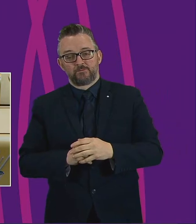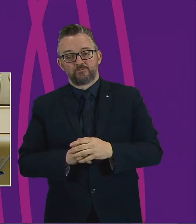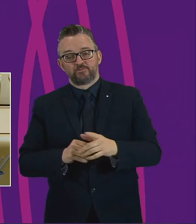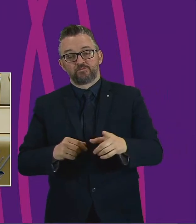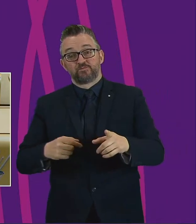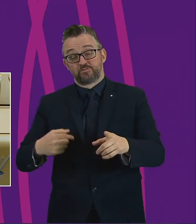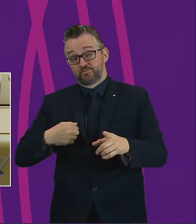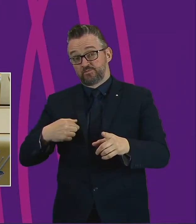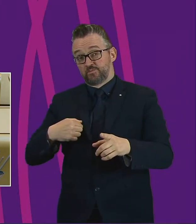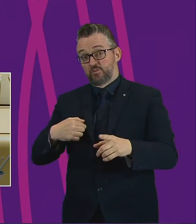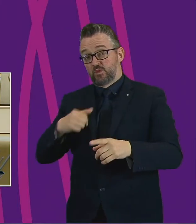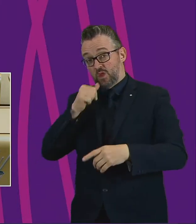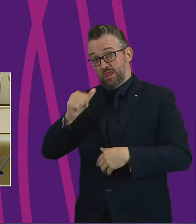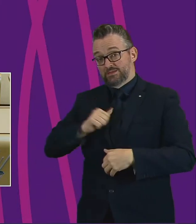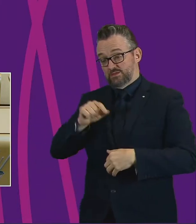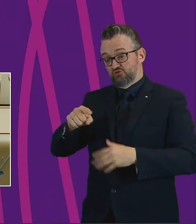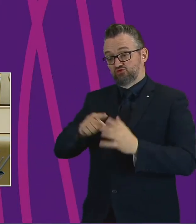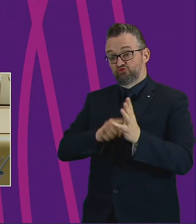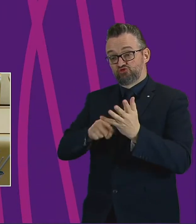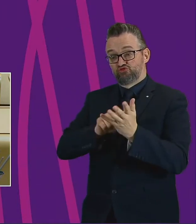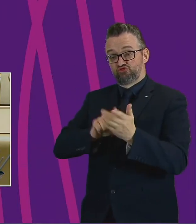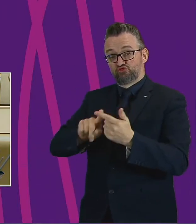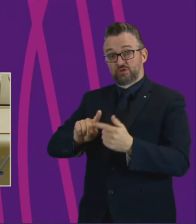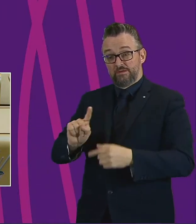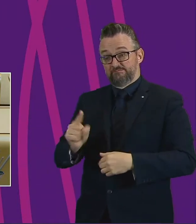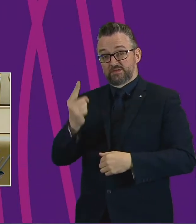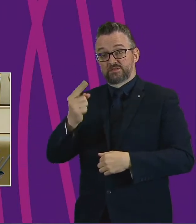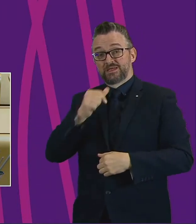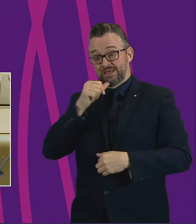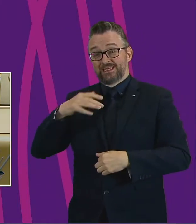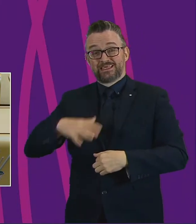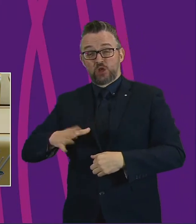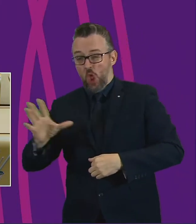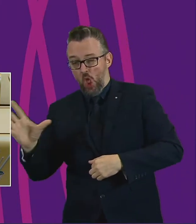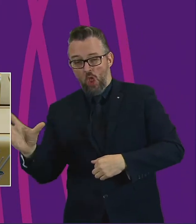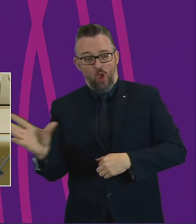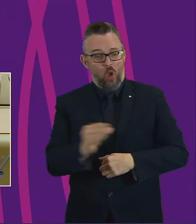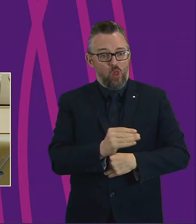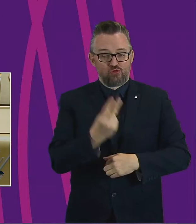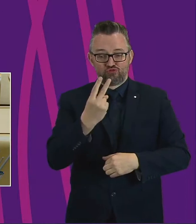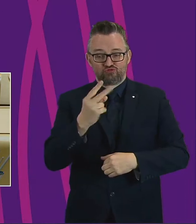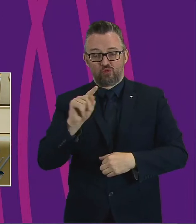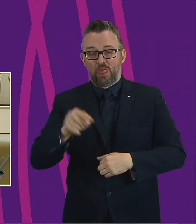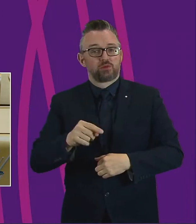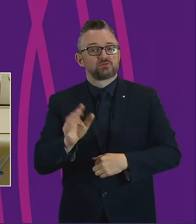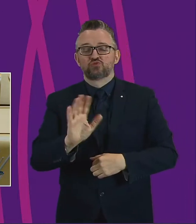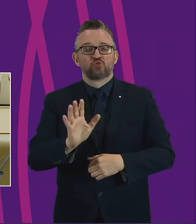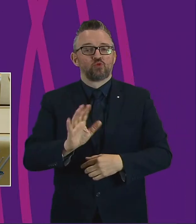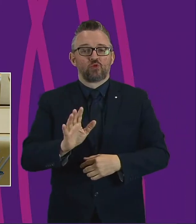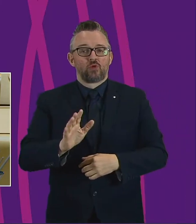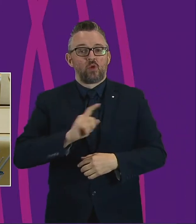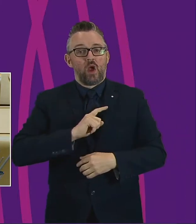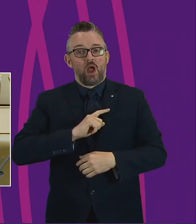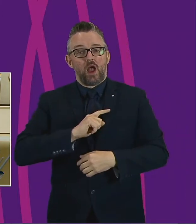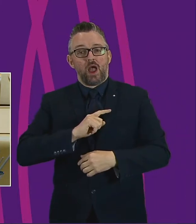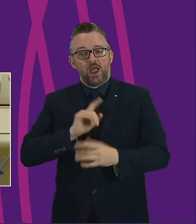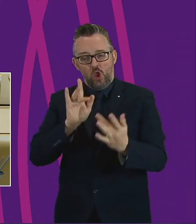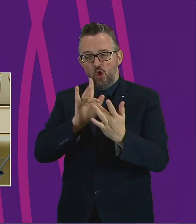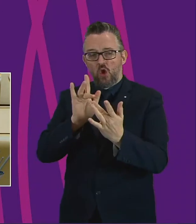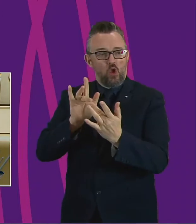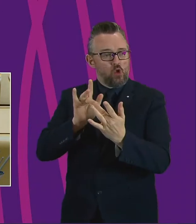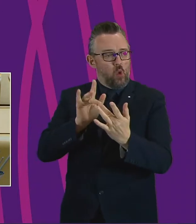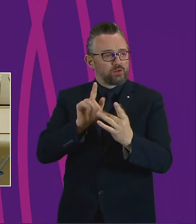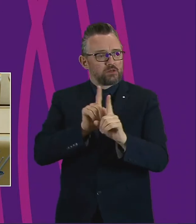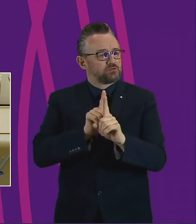not anticipate that on June the 1st, we will need all of those individuals, because of course contact tracing and the degree